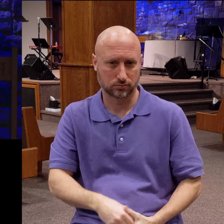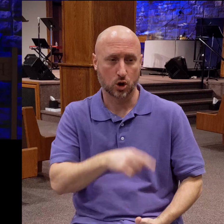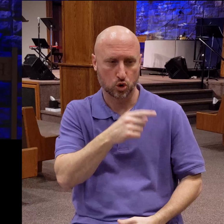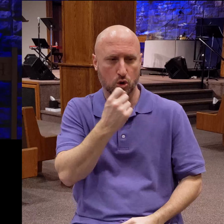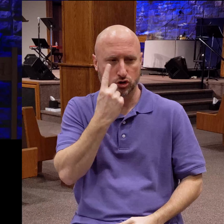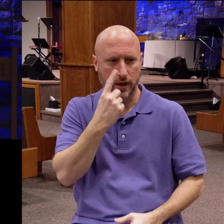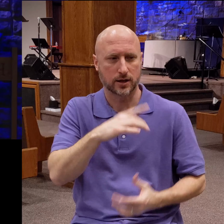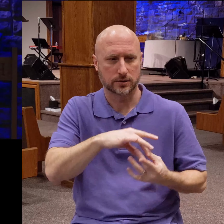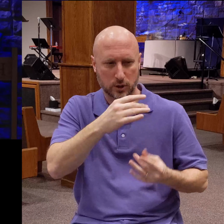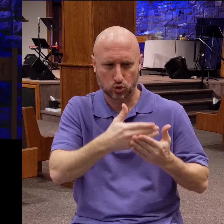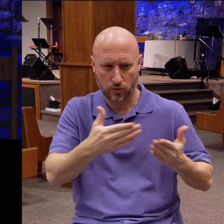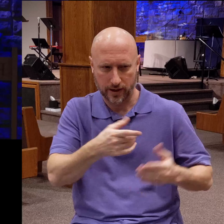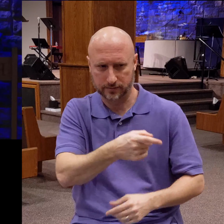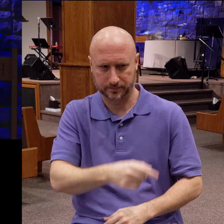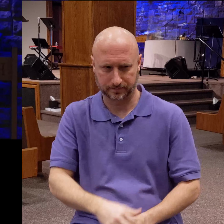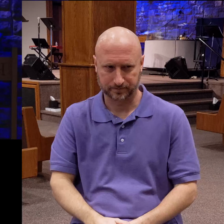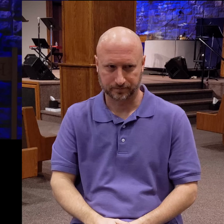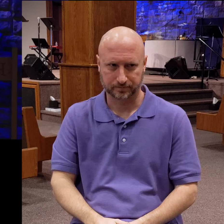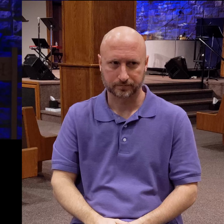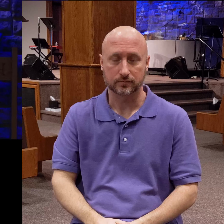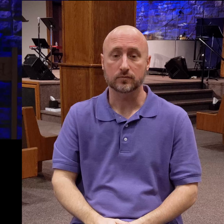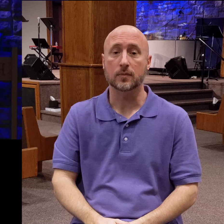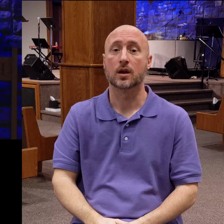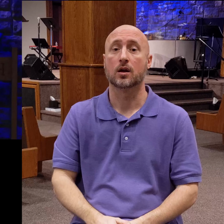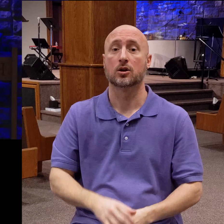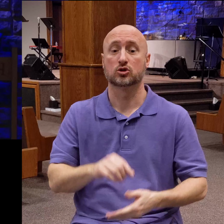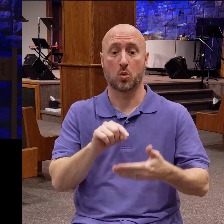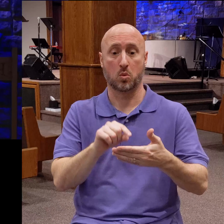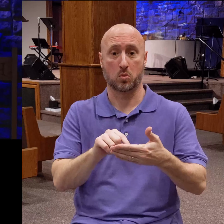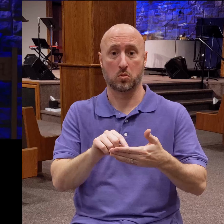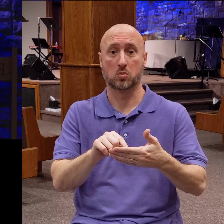Okay? What is saying to us here,